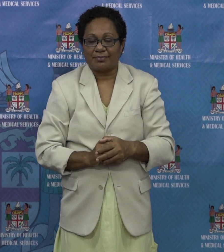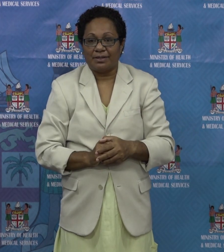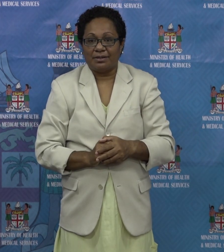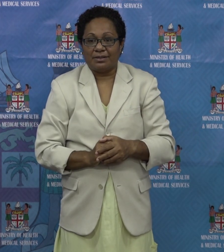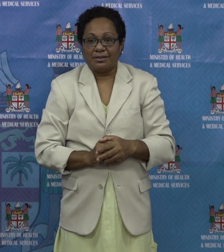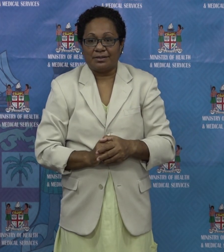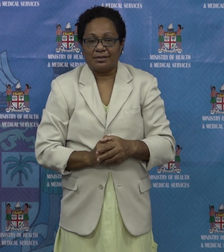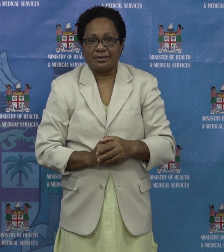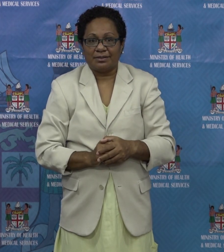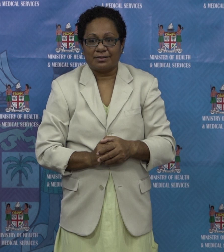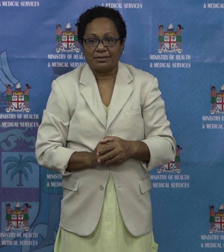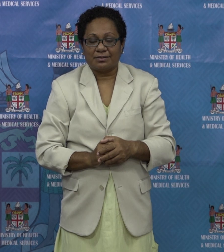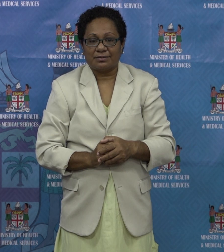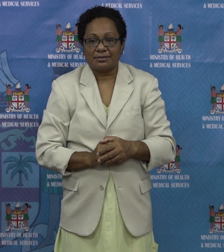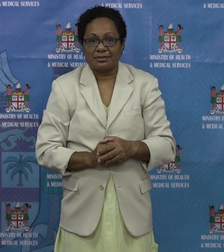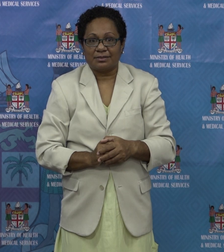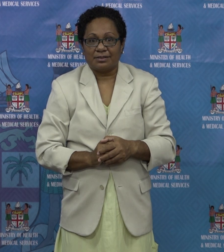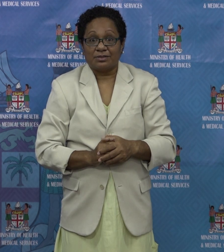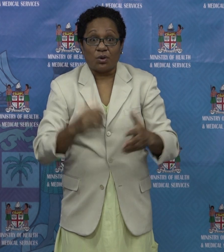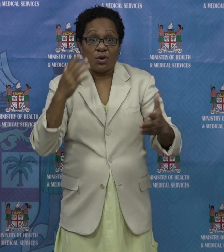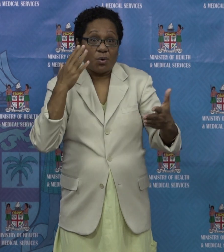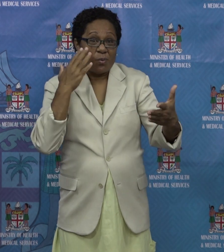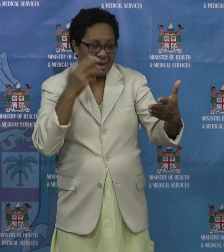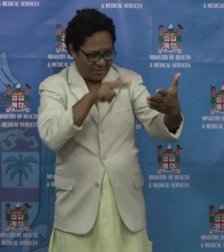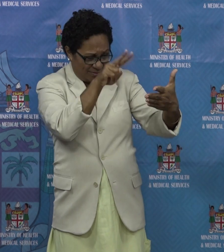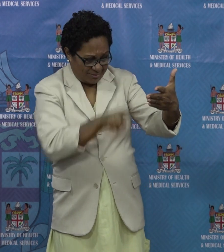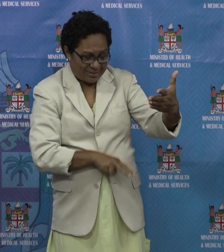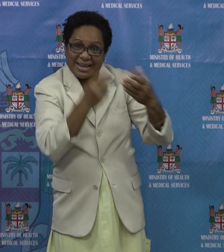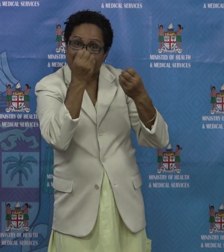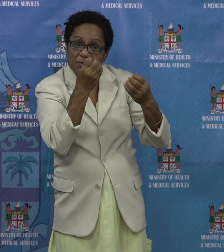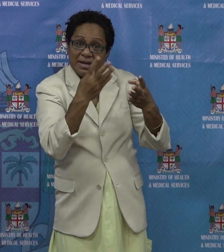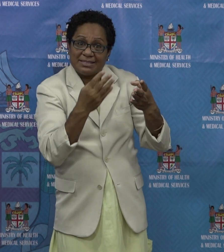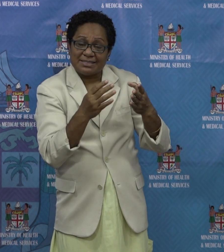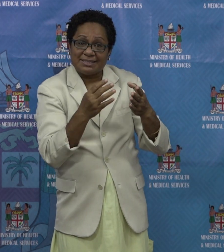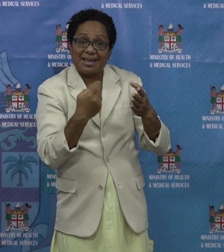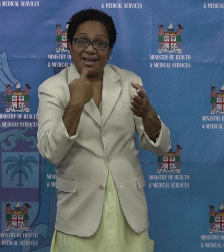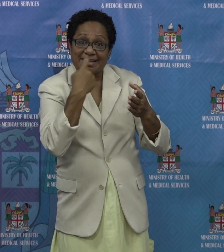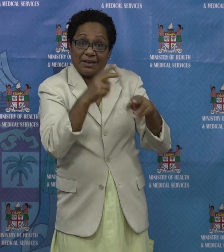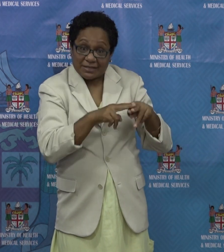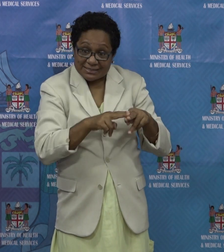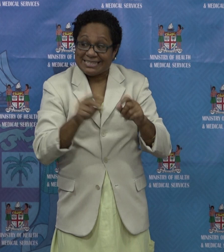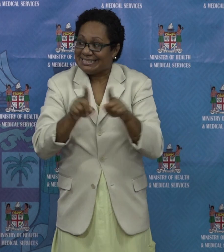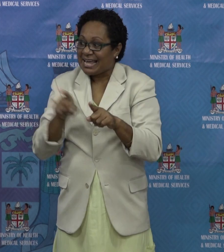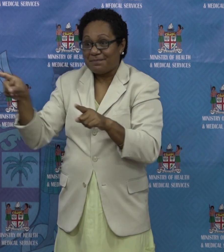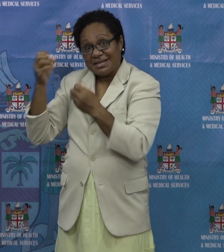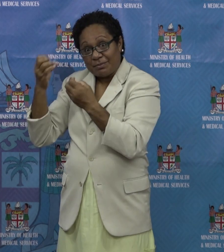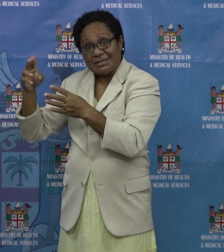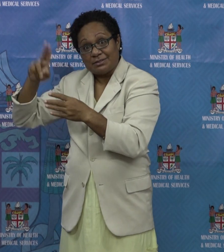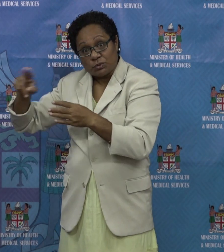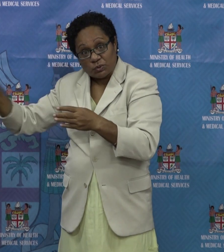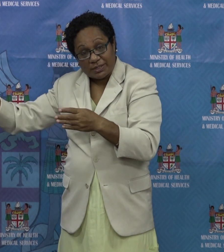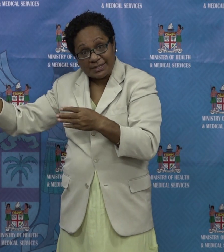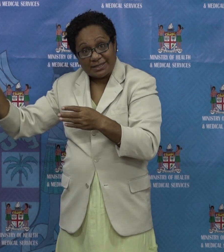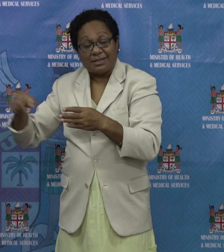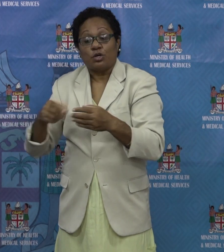all the information on the contact tracing app and the ones that we're receiving from Nausori, the information we're getting is that a